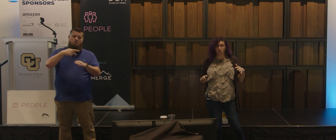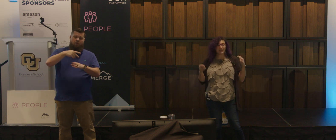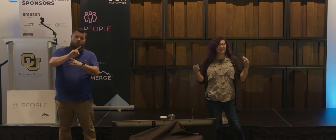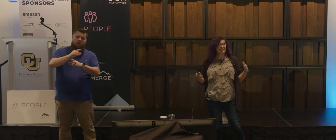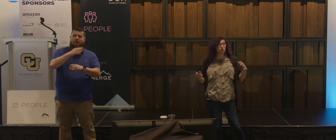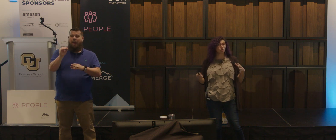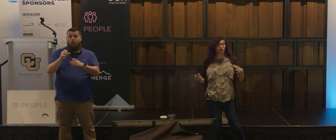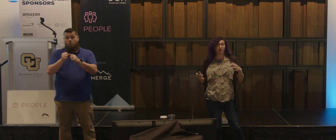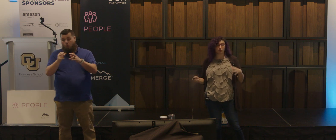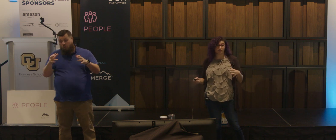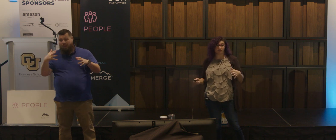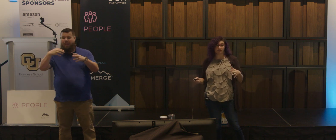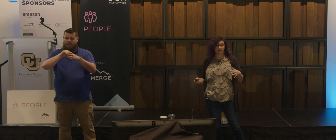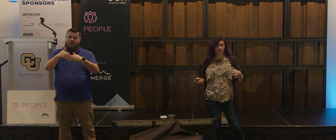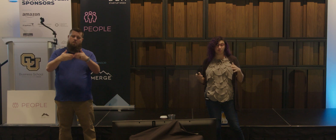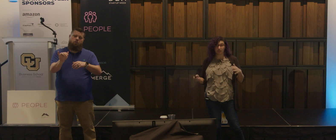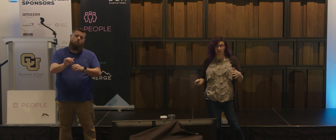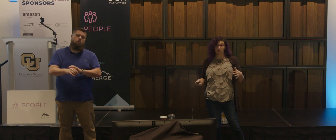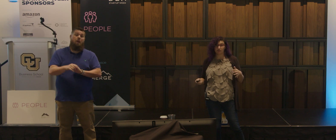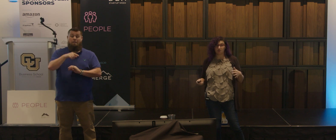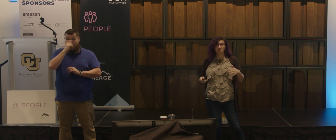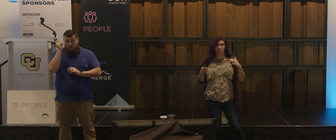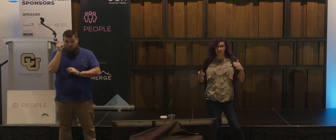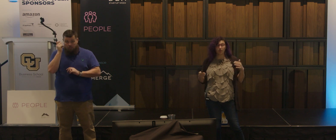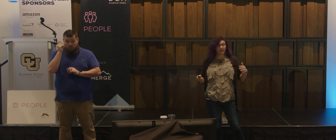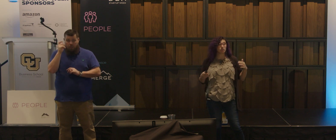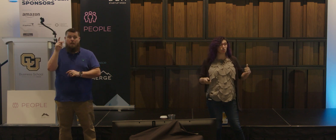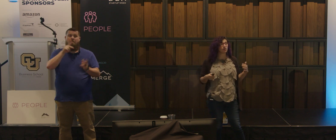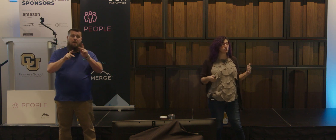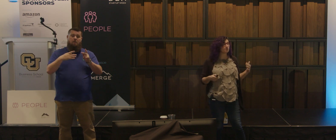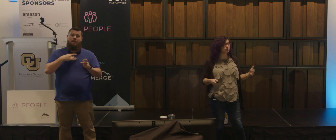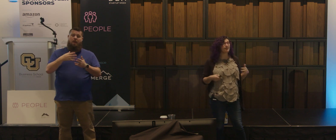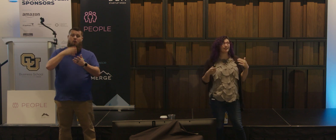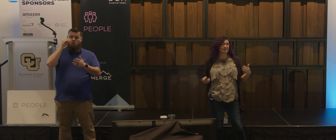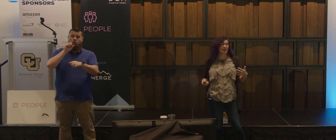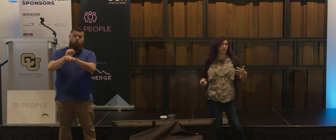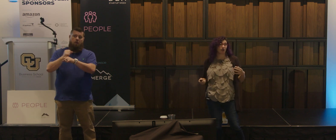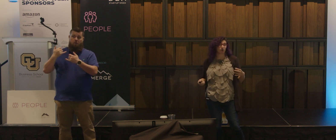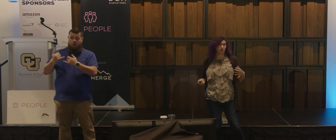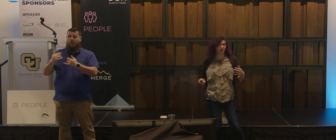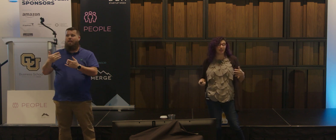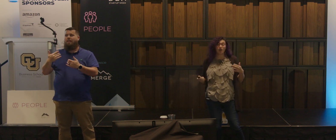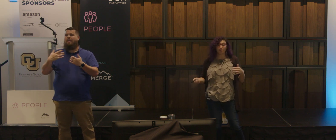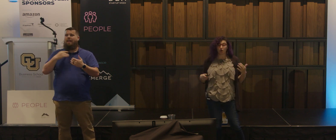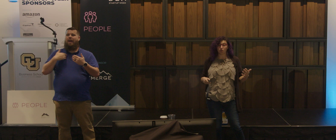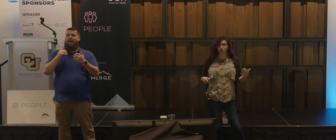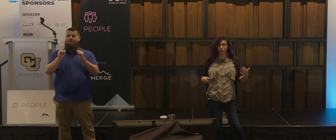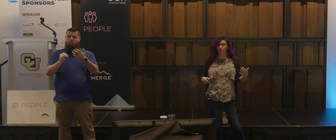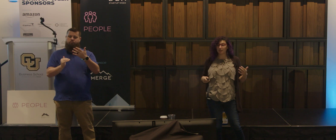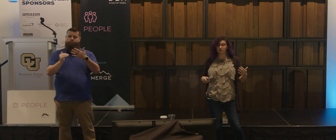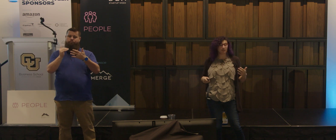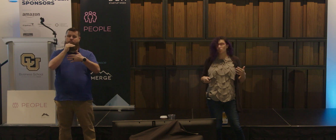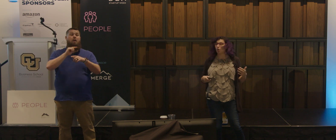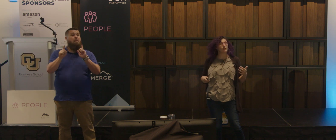and growth into that process because people like to learn at the jobs they're in. They like to have upward mobility, but